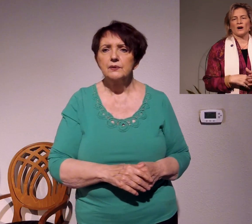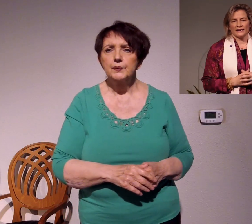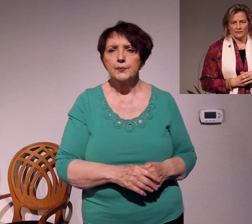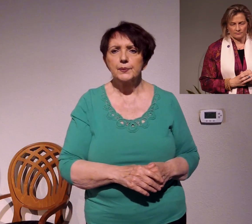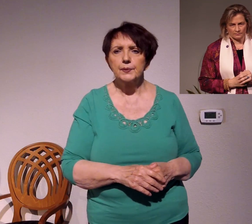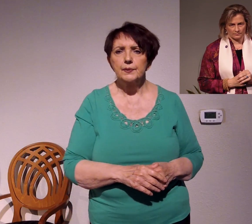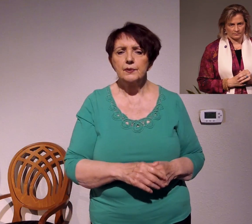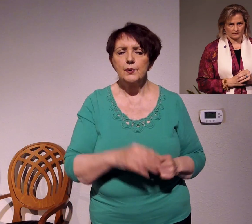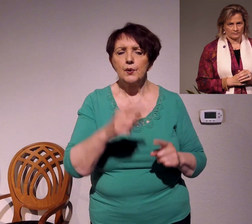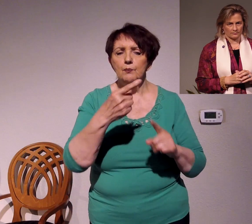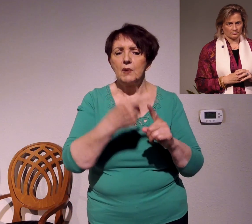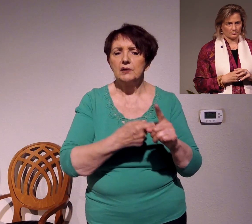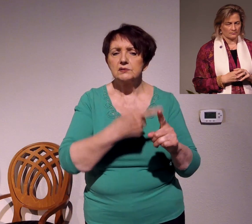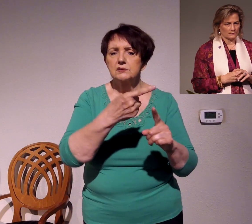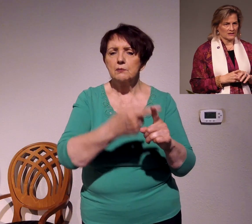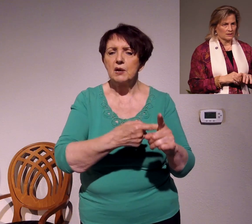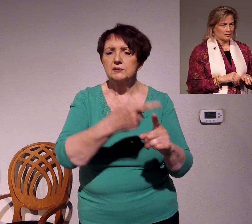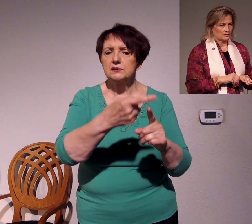Months go by.